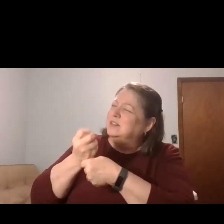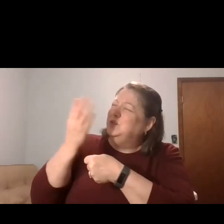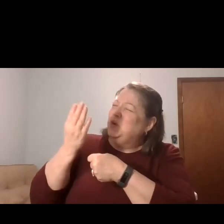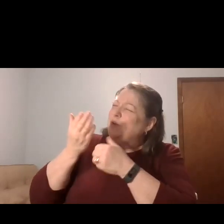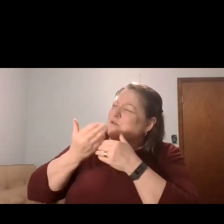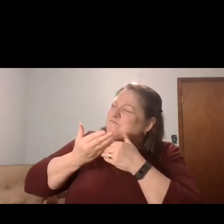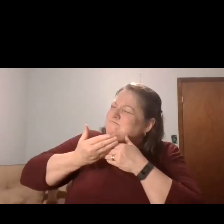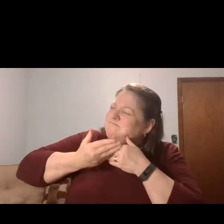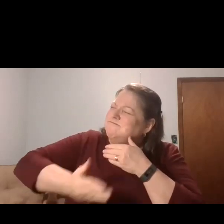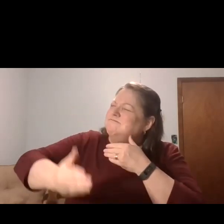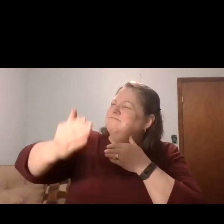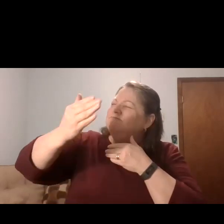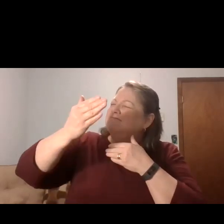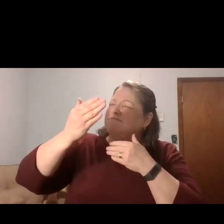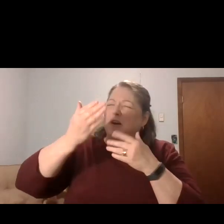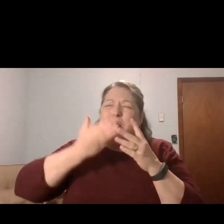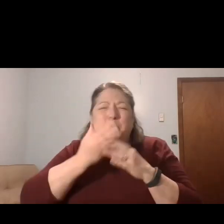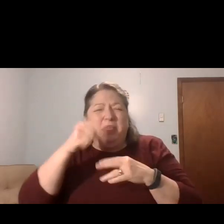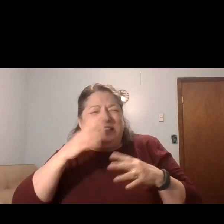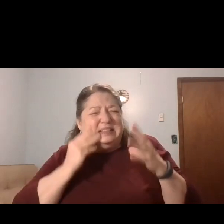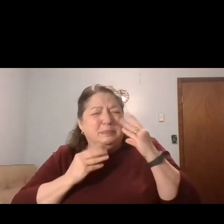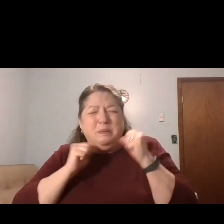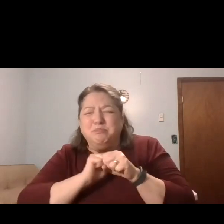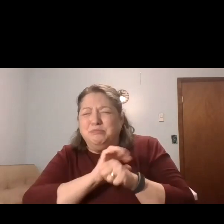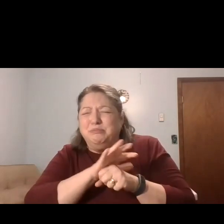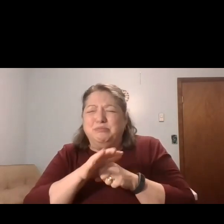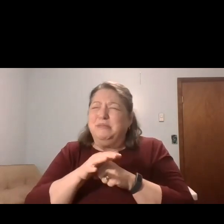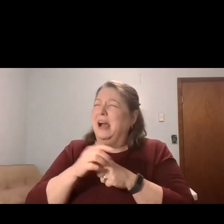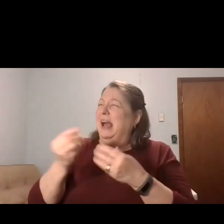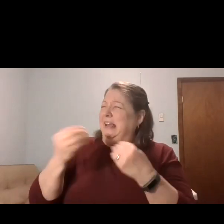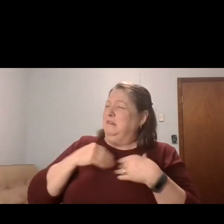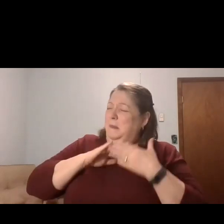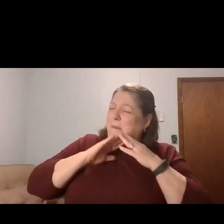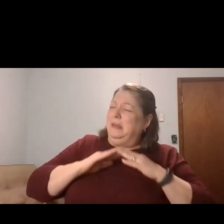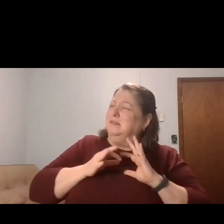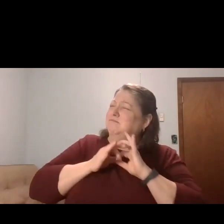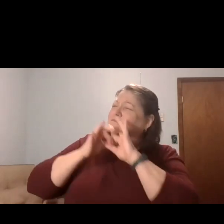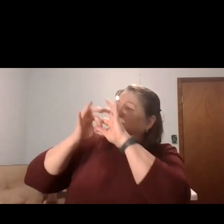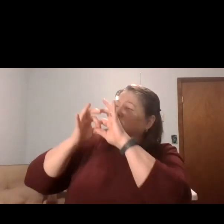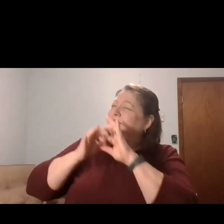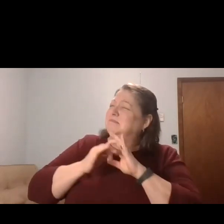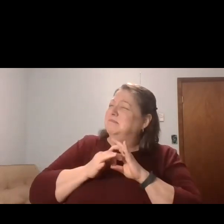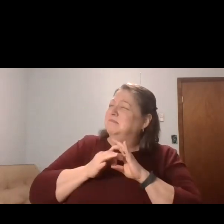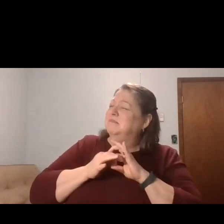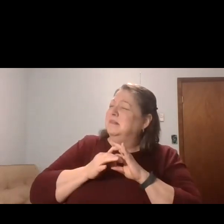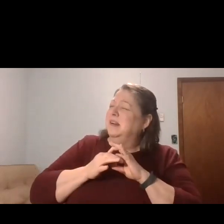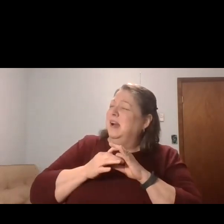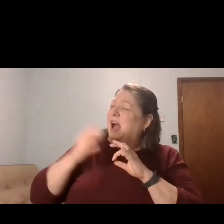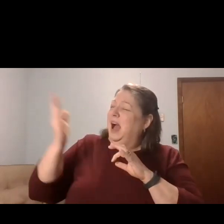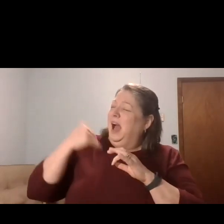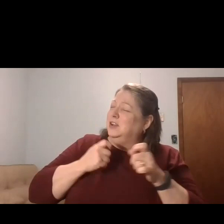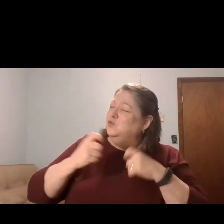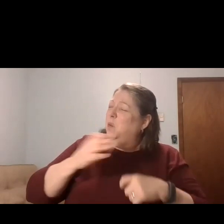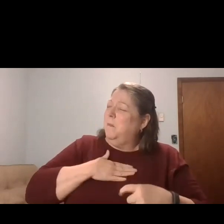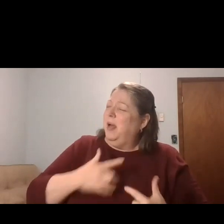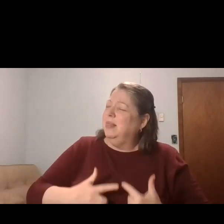that is going on right now. Give me your peace in knowing that I belong to you, and that my life is in your hand. And I thank you and receive